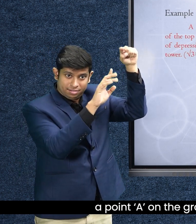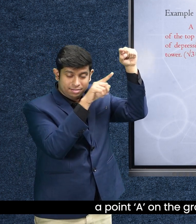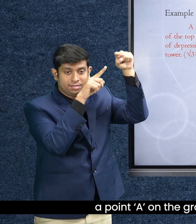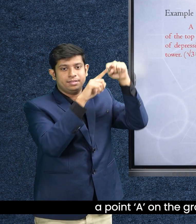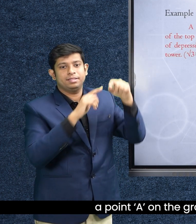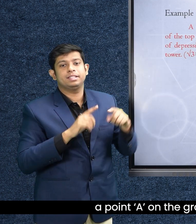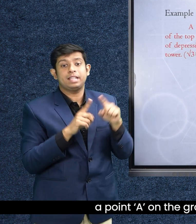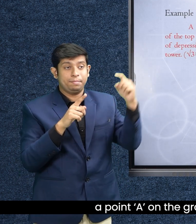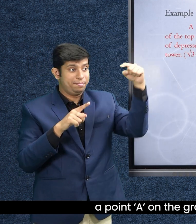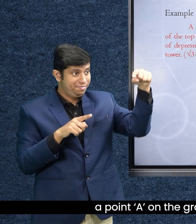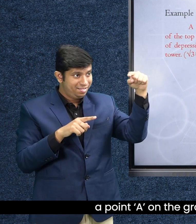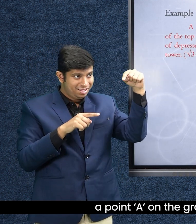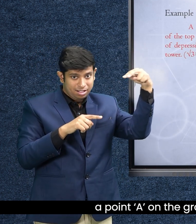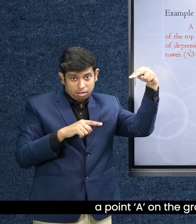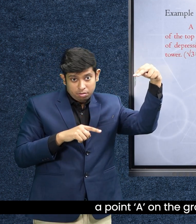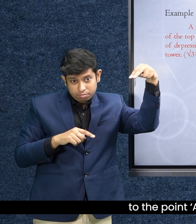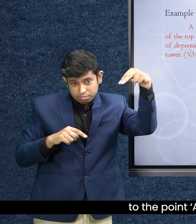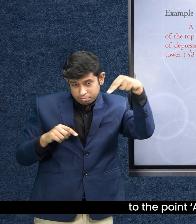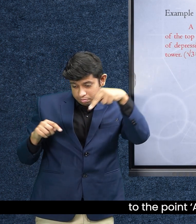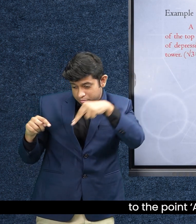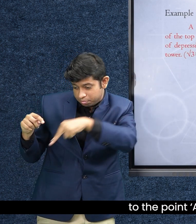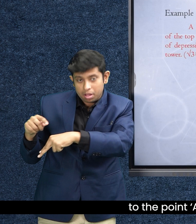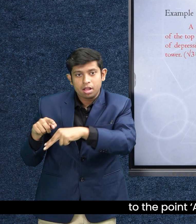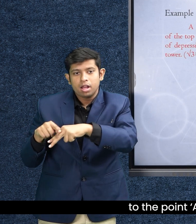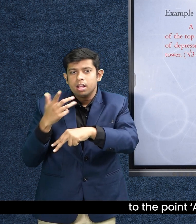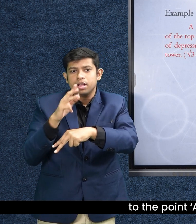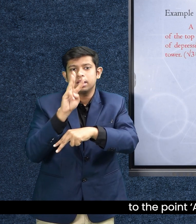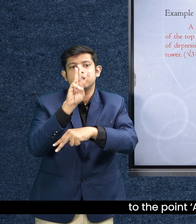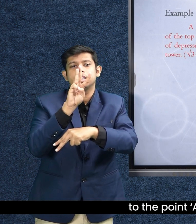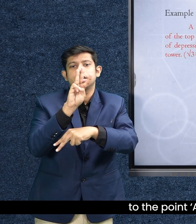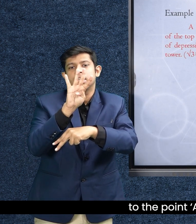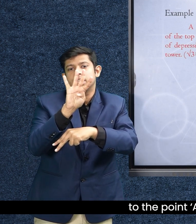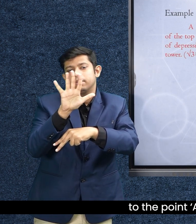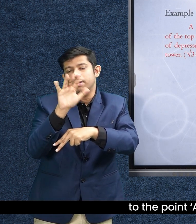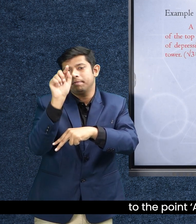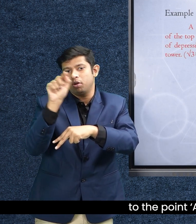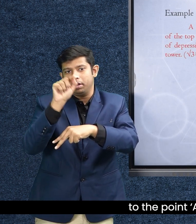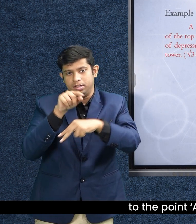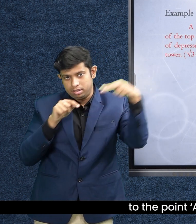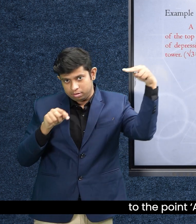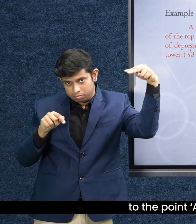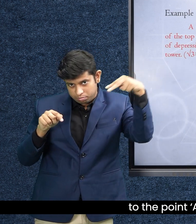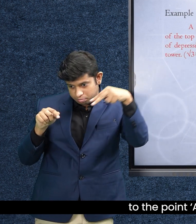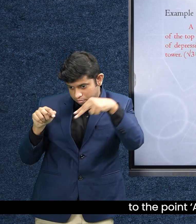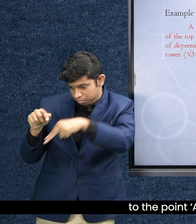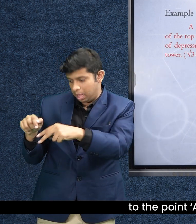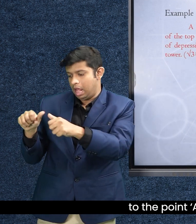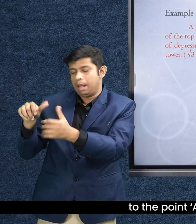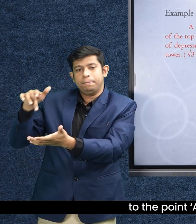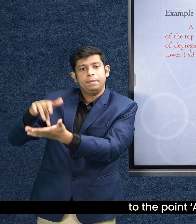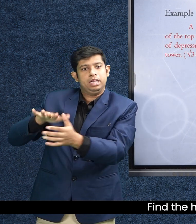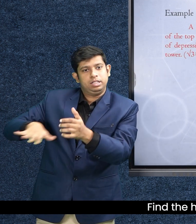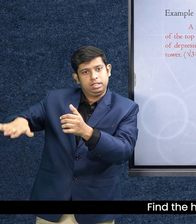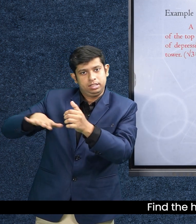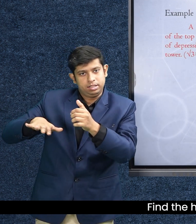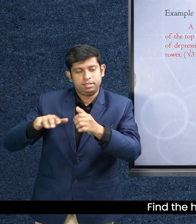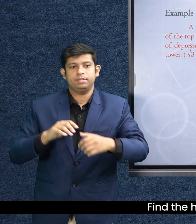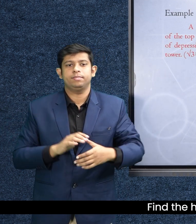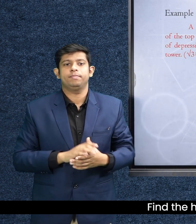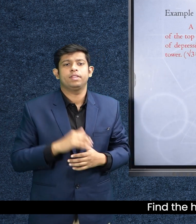the angle of depression to the point A from the top of the tower is 45 degrees. Find the height of